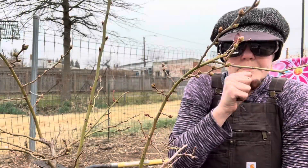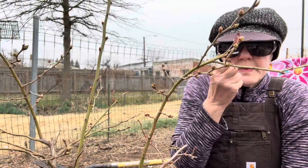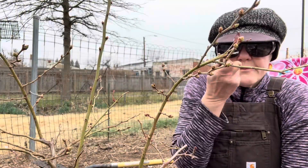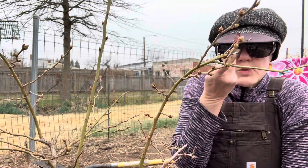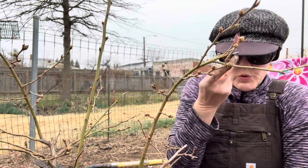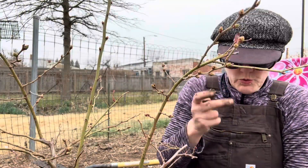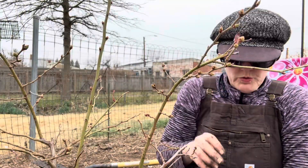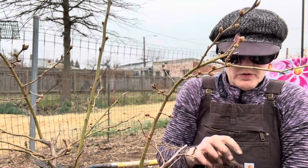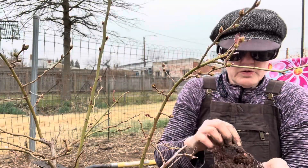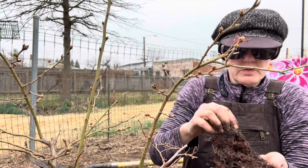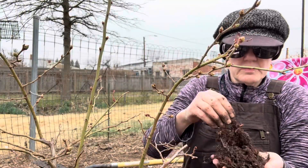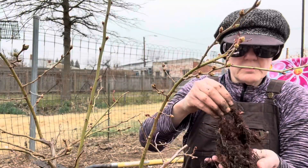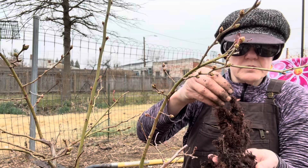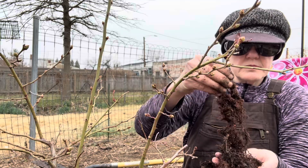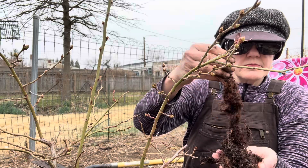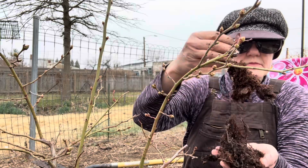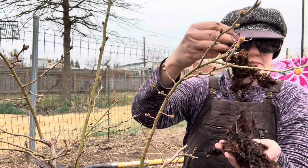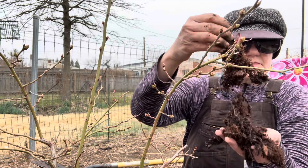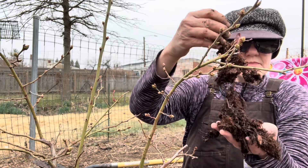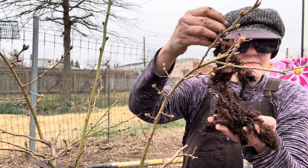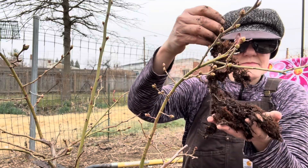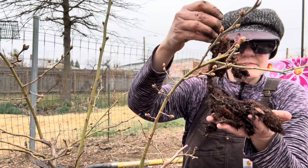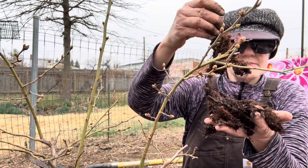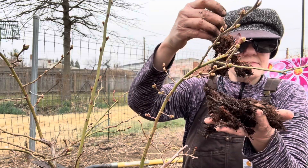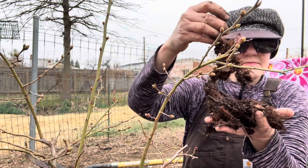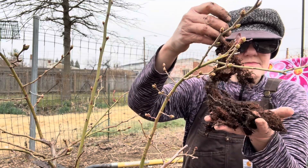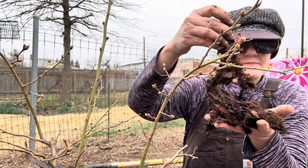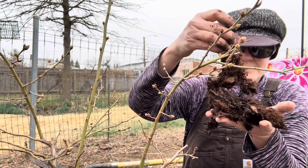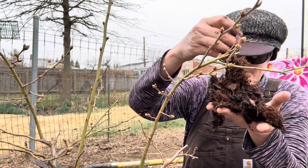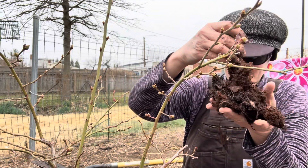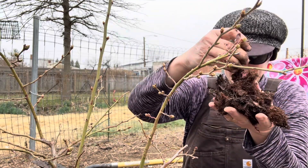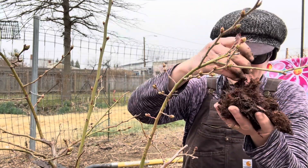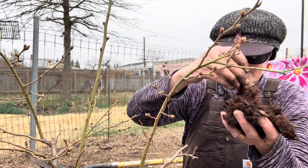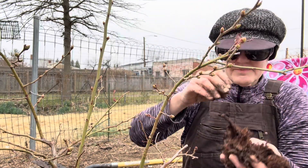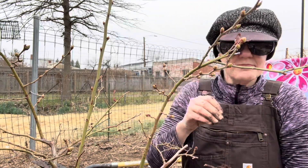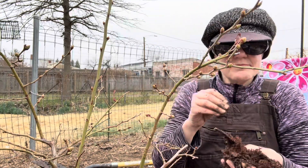I only missed just a few roots, just this little bit right here.